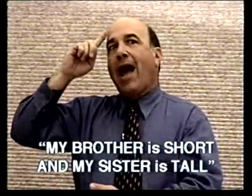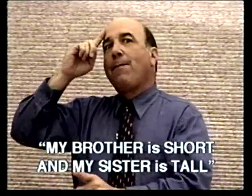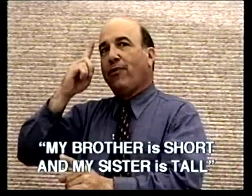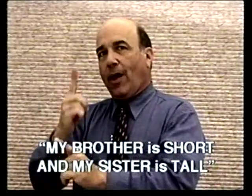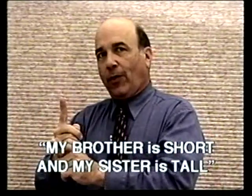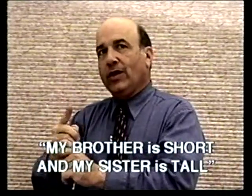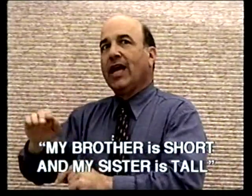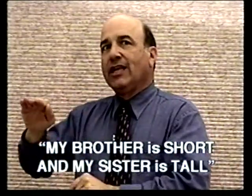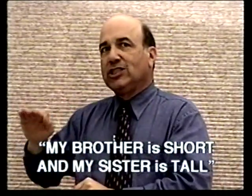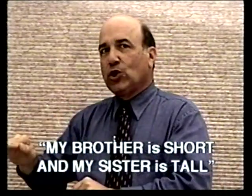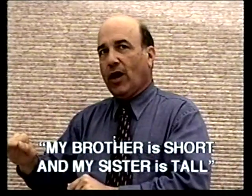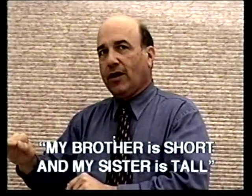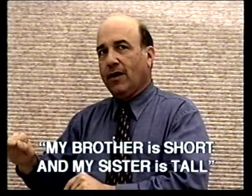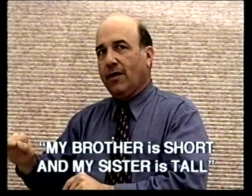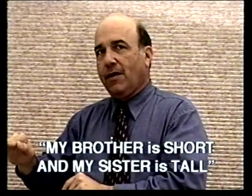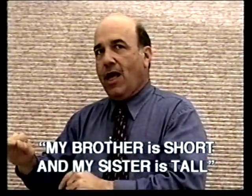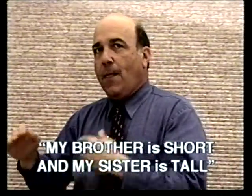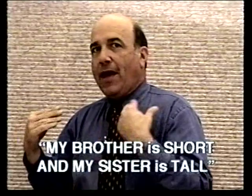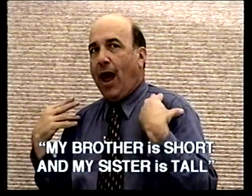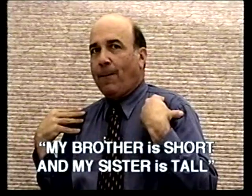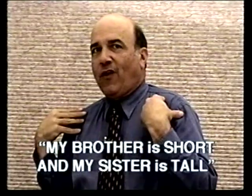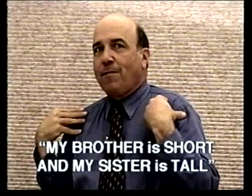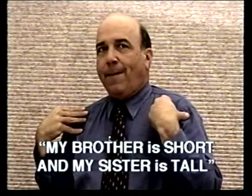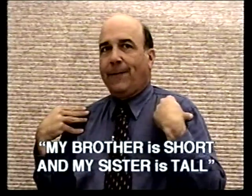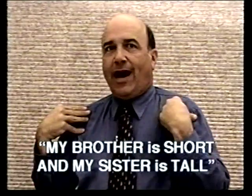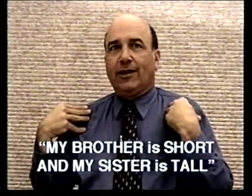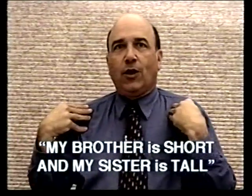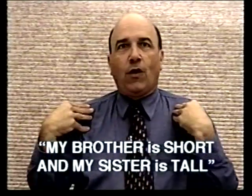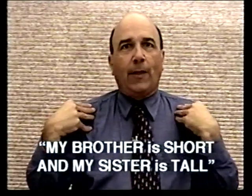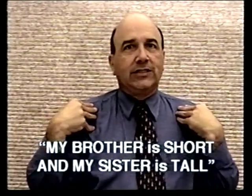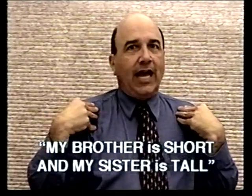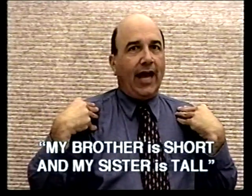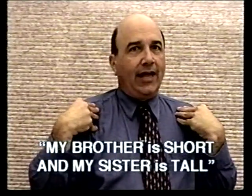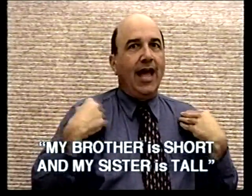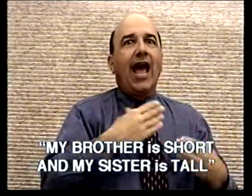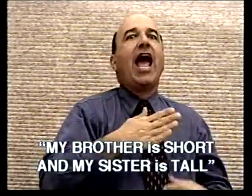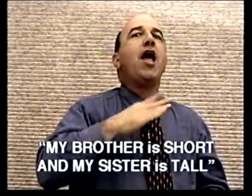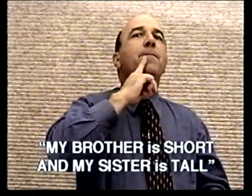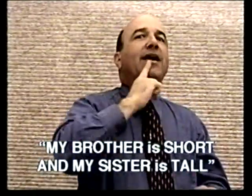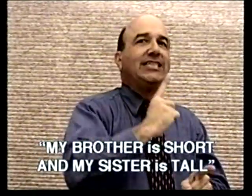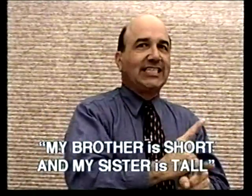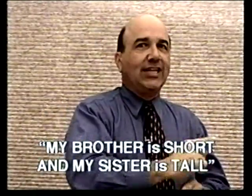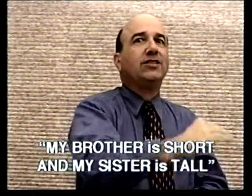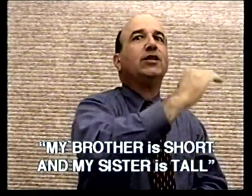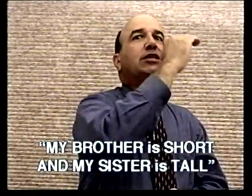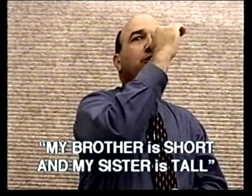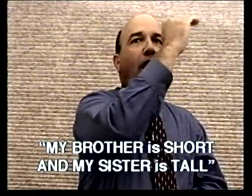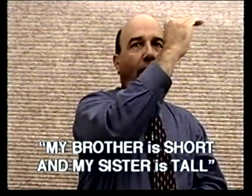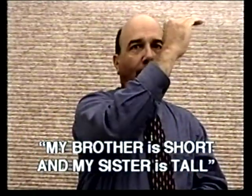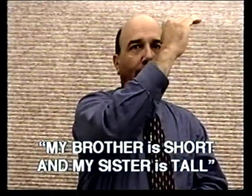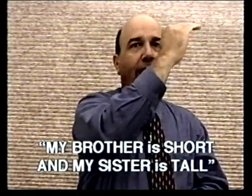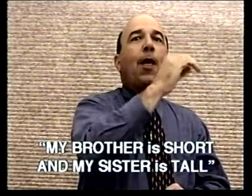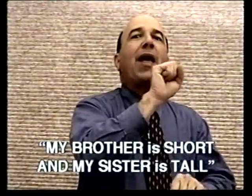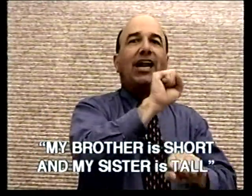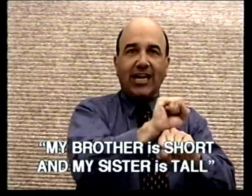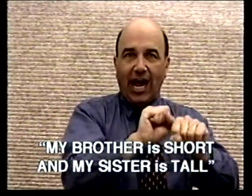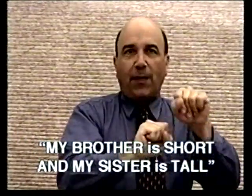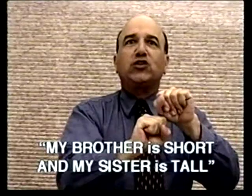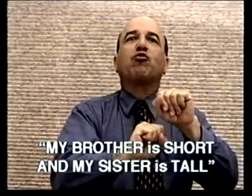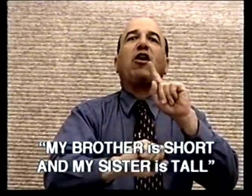my brother is short. Then I move my body to another side, and my sister is tall. That's another